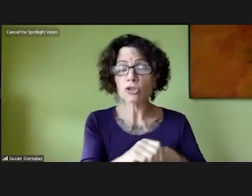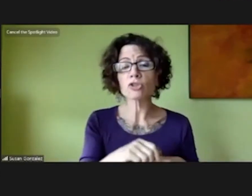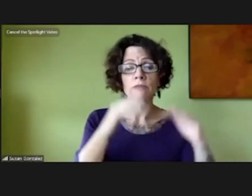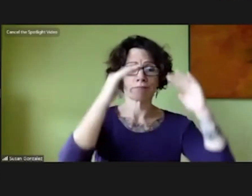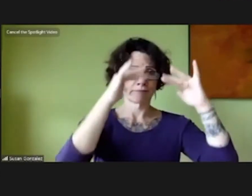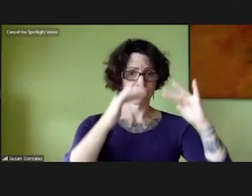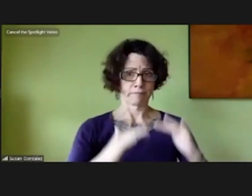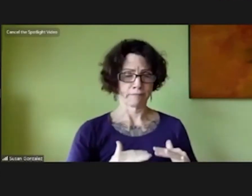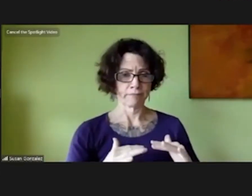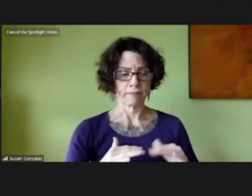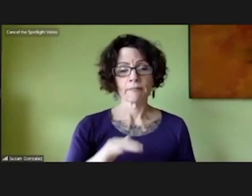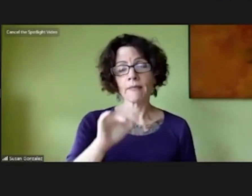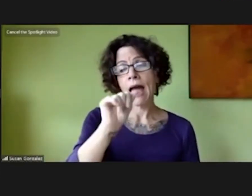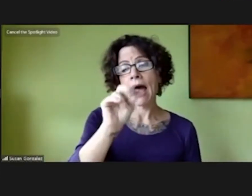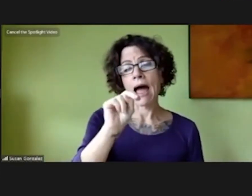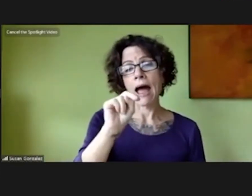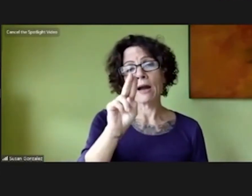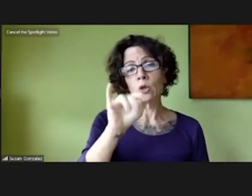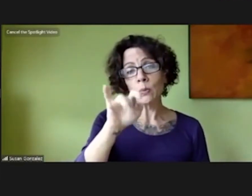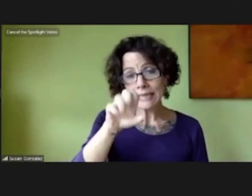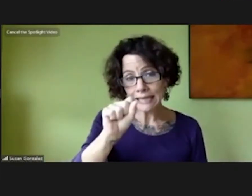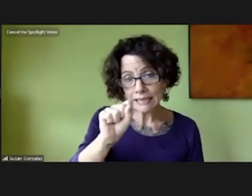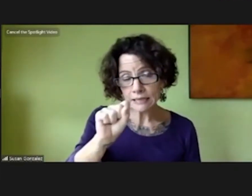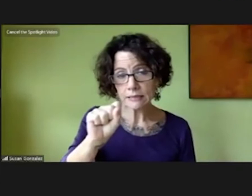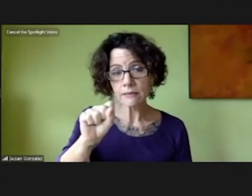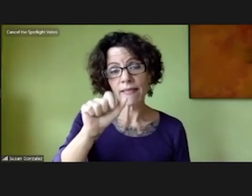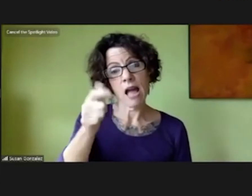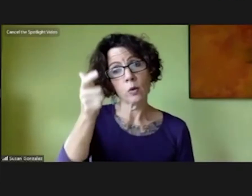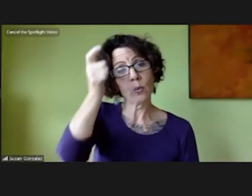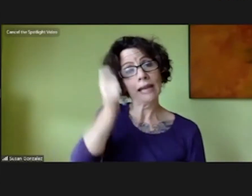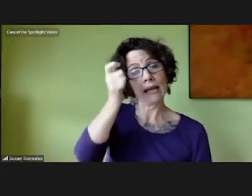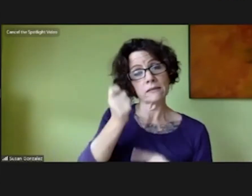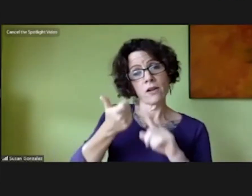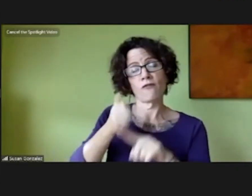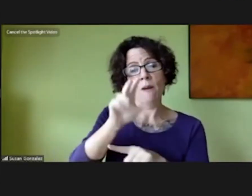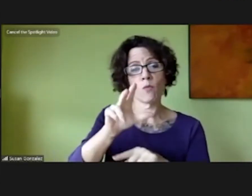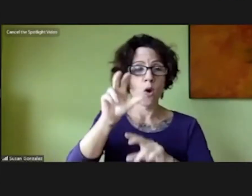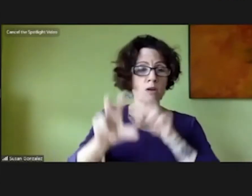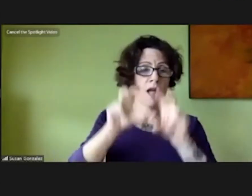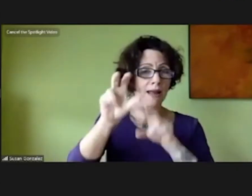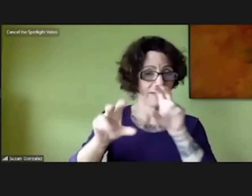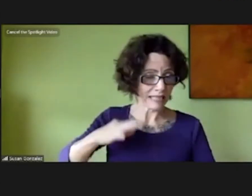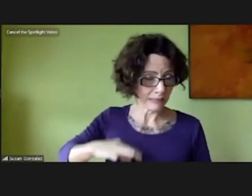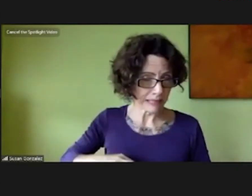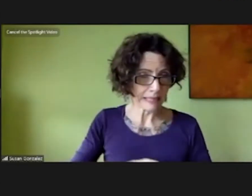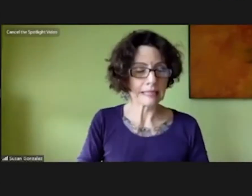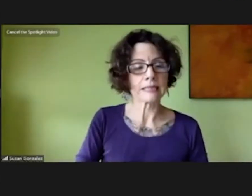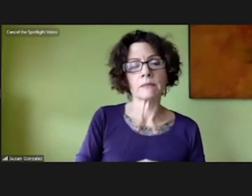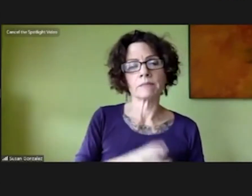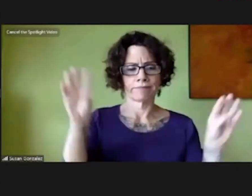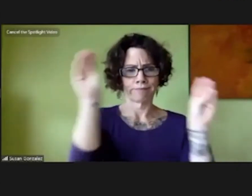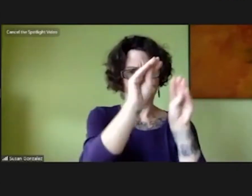with a company, you want to include all of that information, the account number, the company that it's listed under,